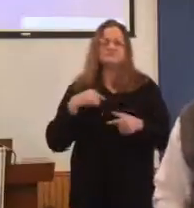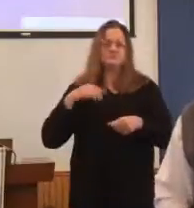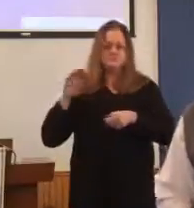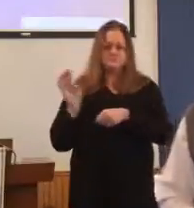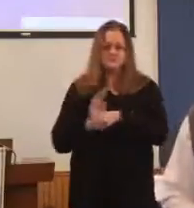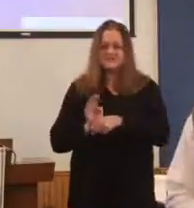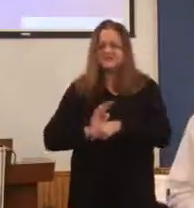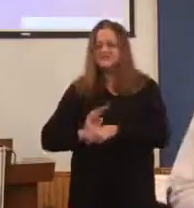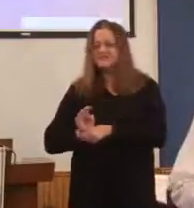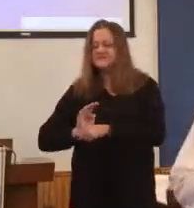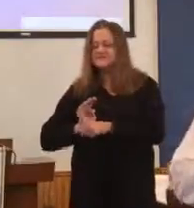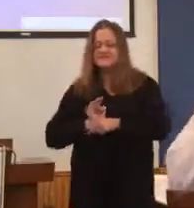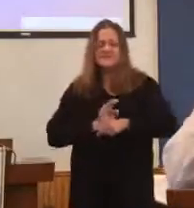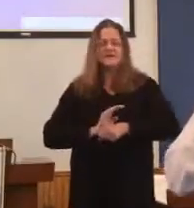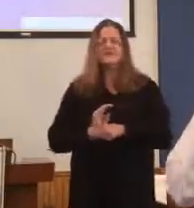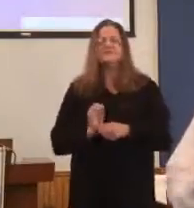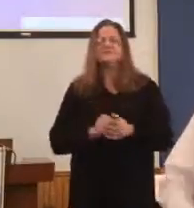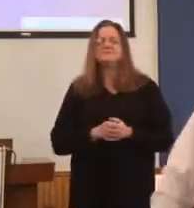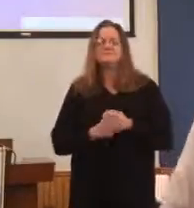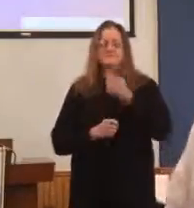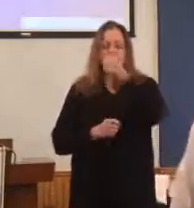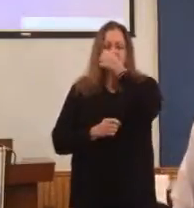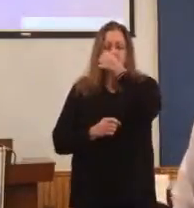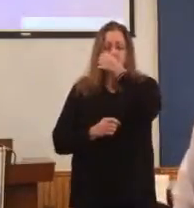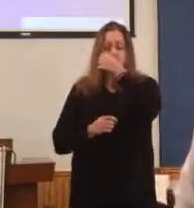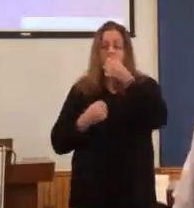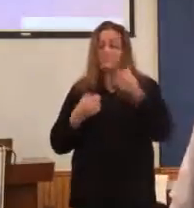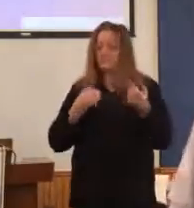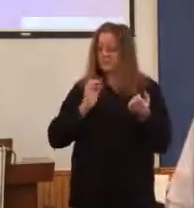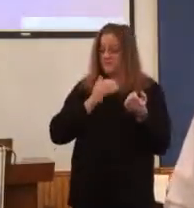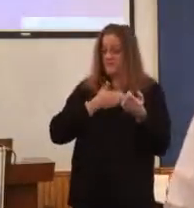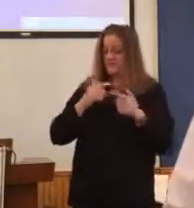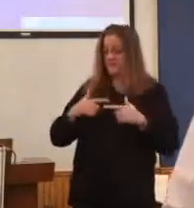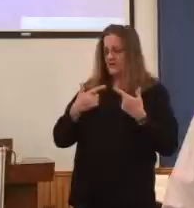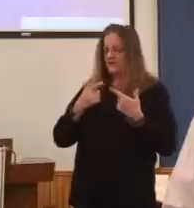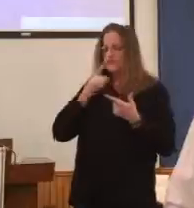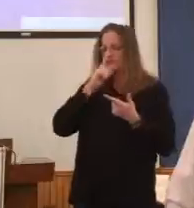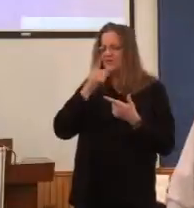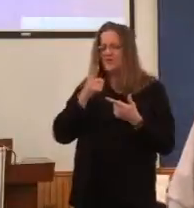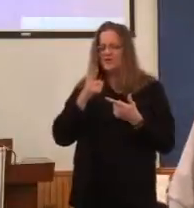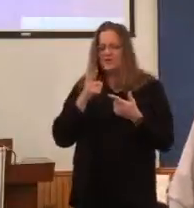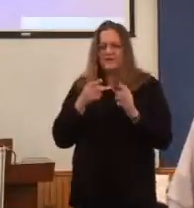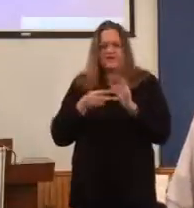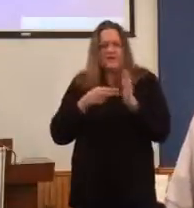busy, but that our life really has no meaning.